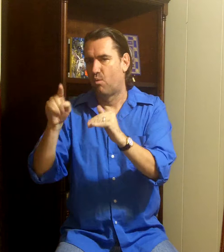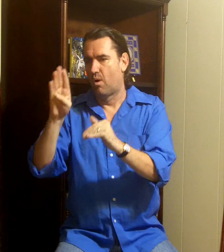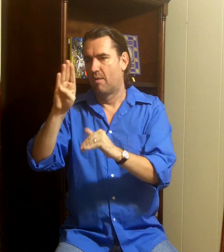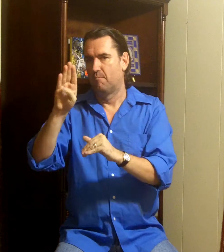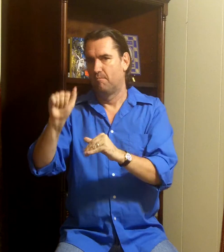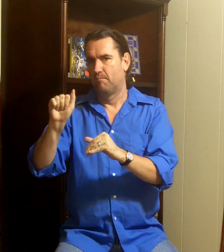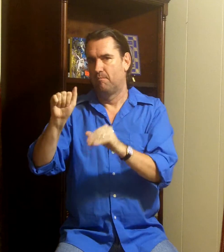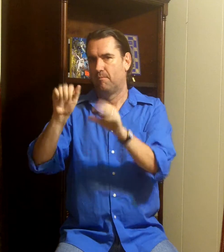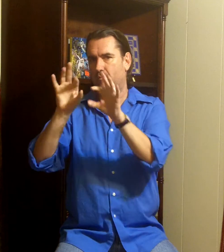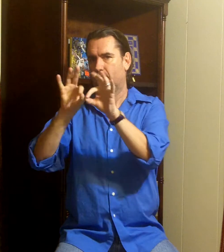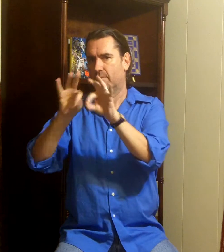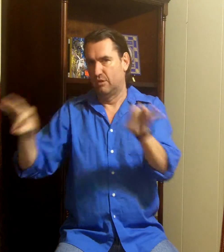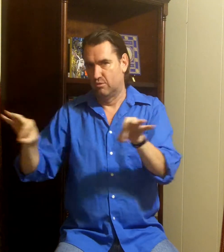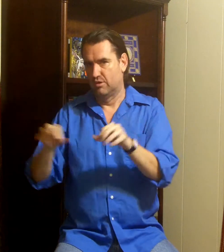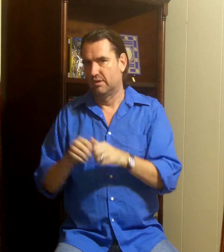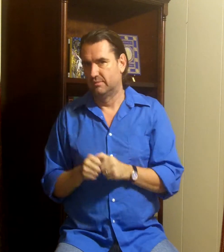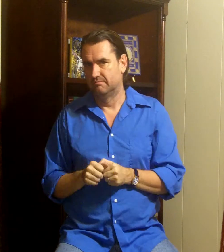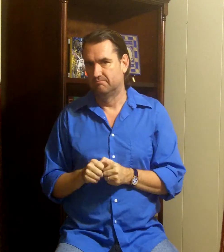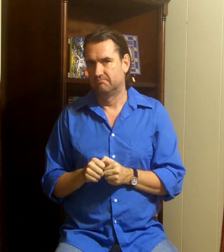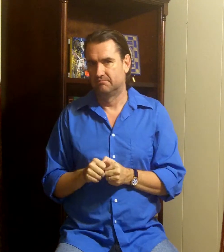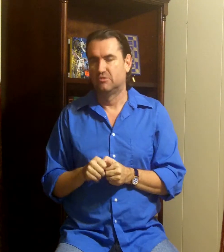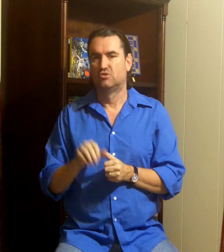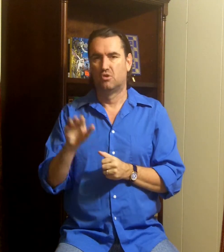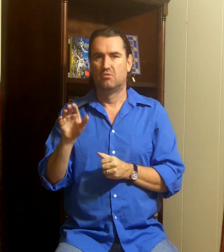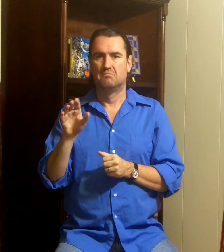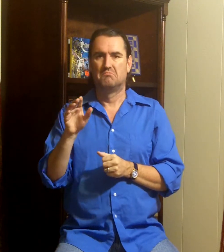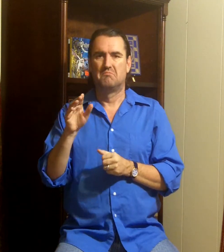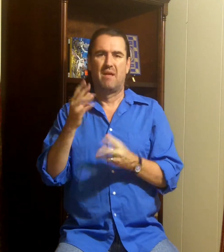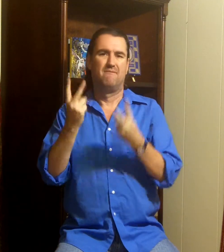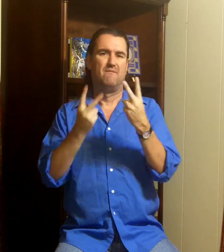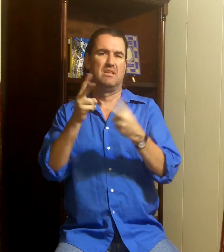educational equivalent form and see if that will work for you.